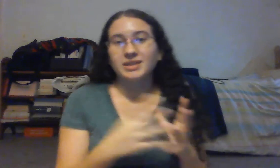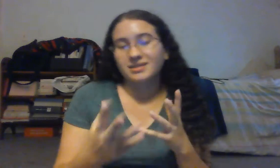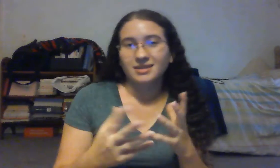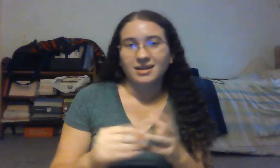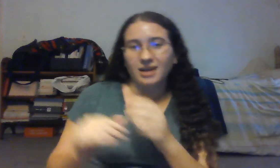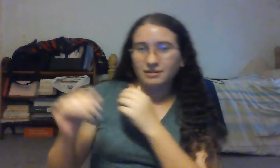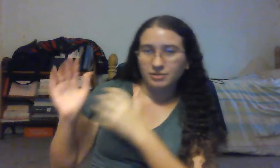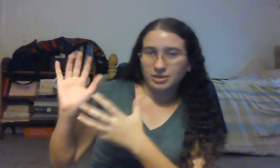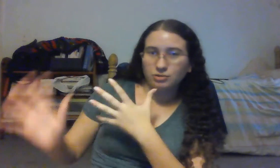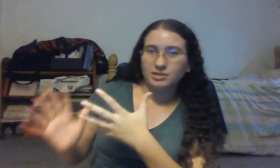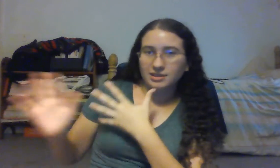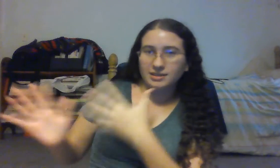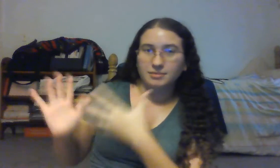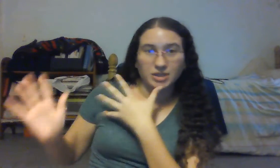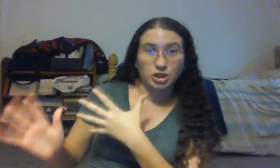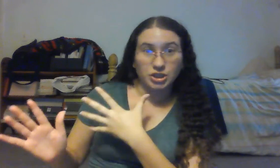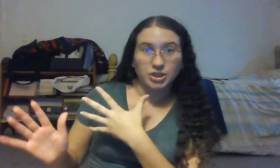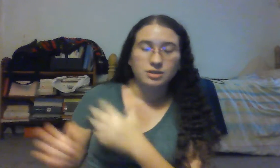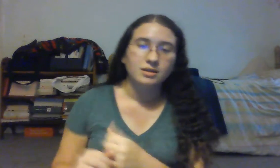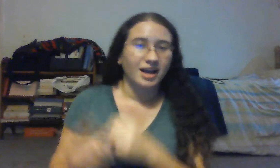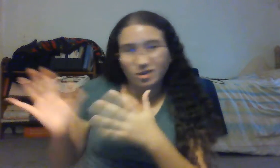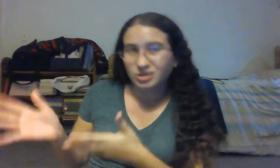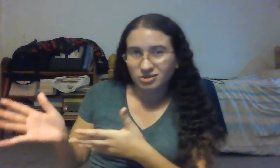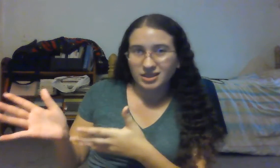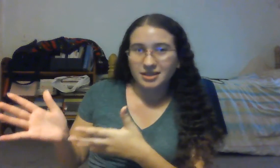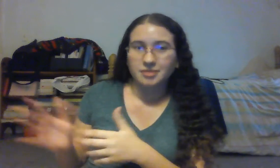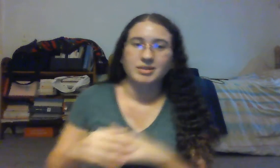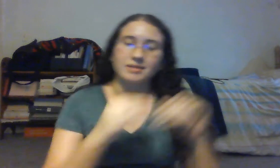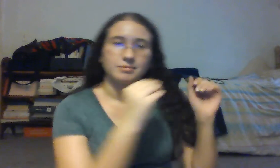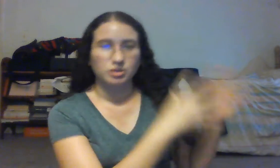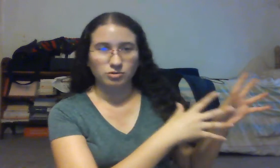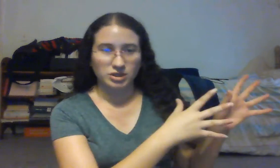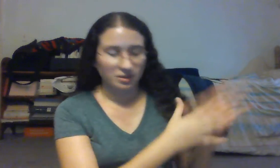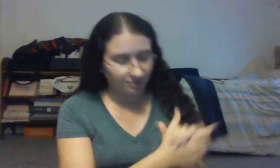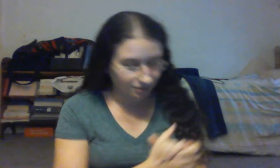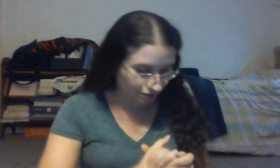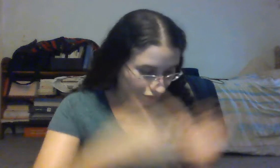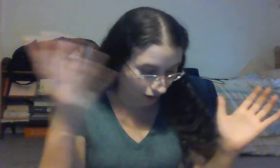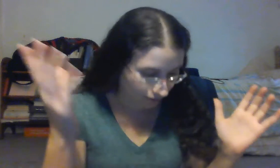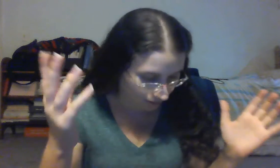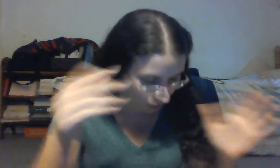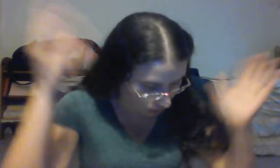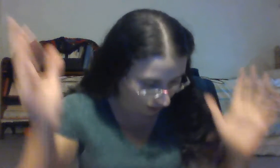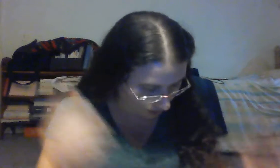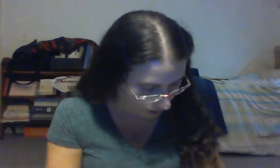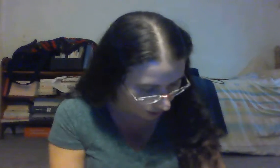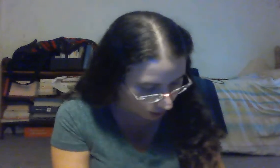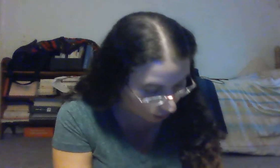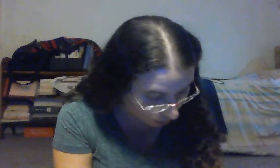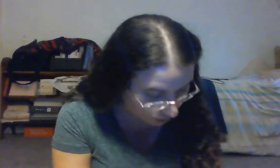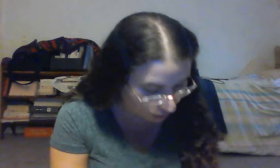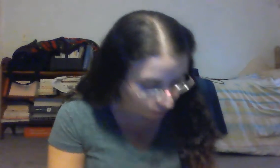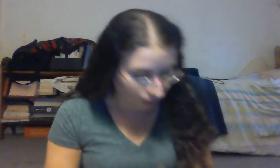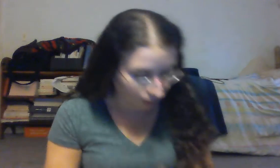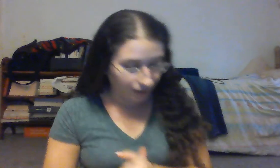because I've already used this as my she. I could use it here, but I'm gonna switch it just cause. Clothes tomorrow I help